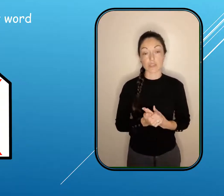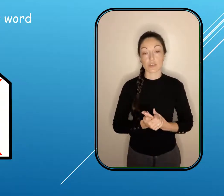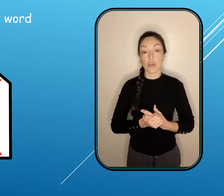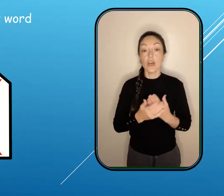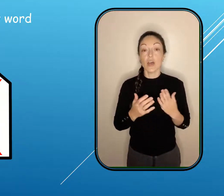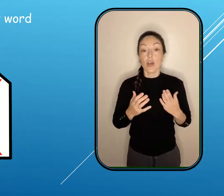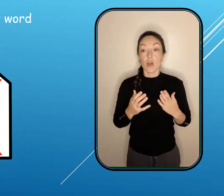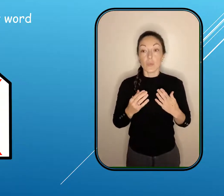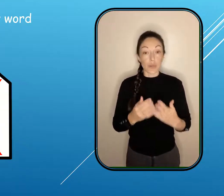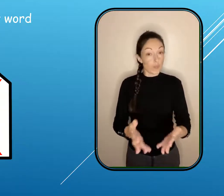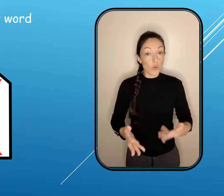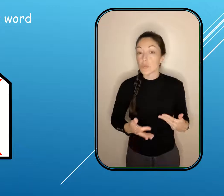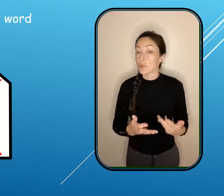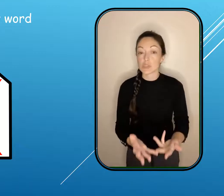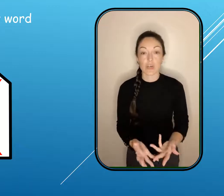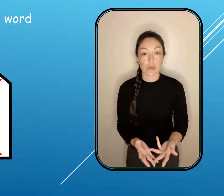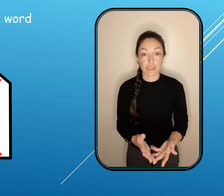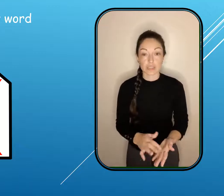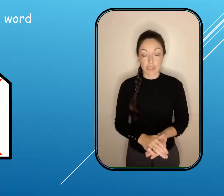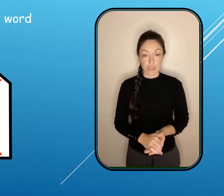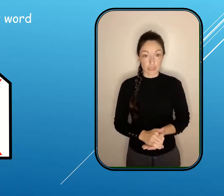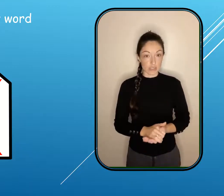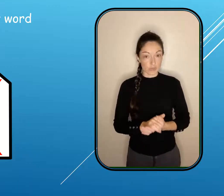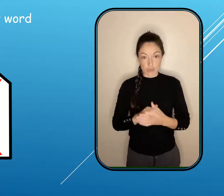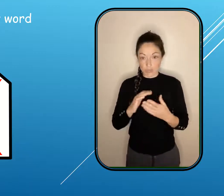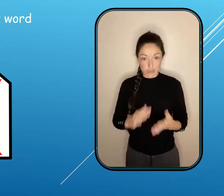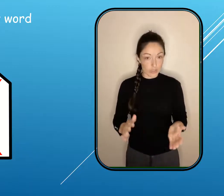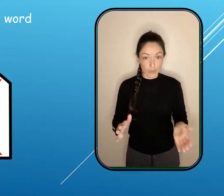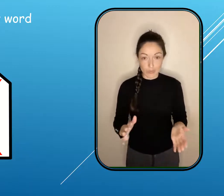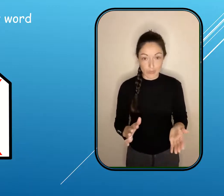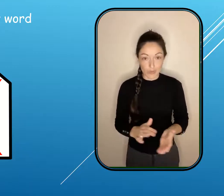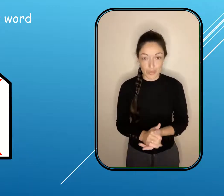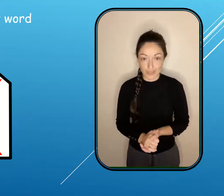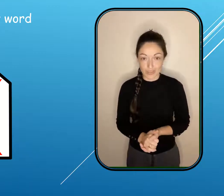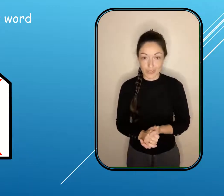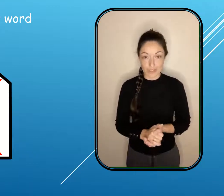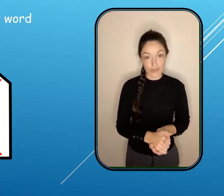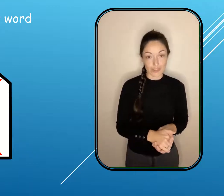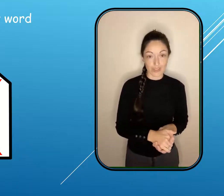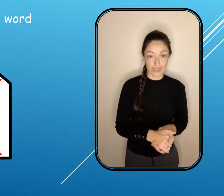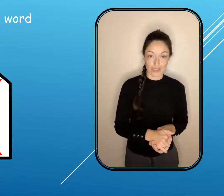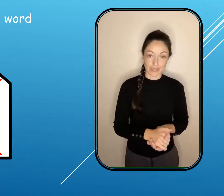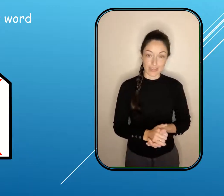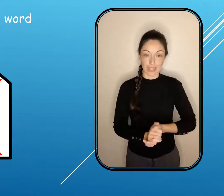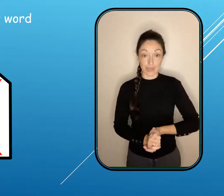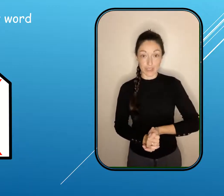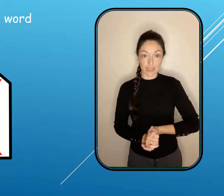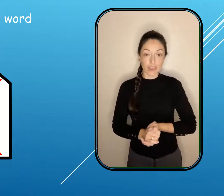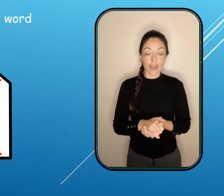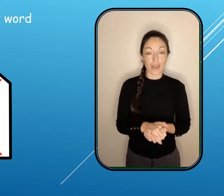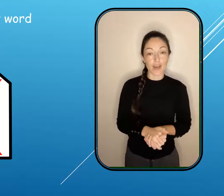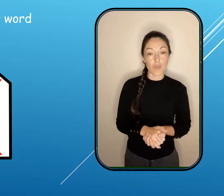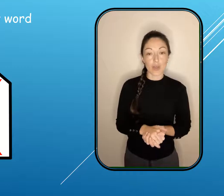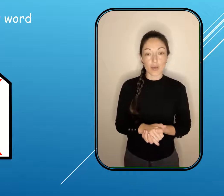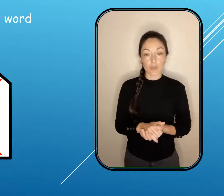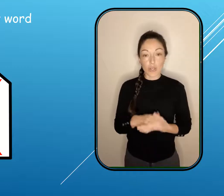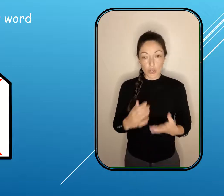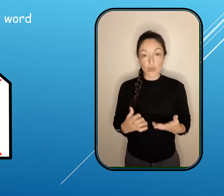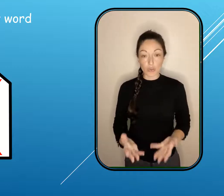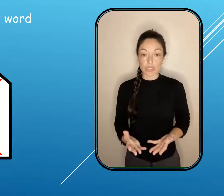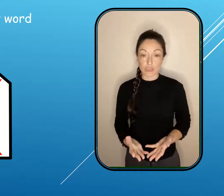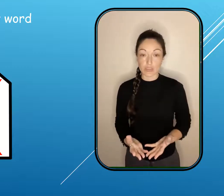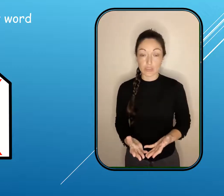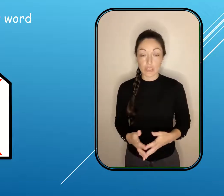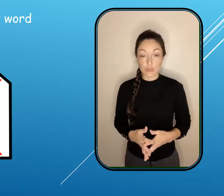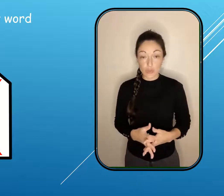tempting to put in more and more signs and use them as much as possible because it's fun and it's clever. But know